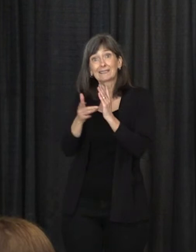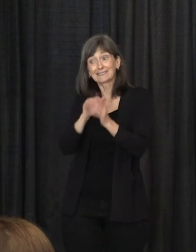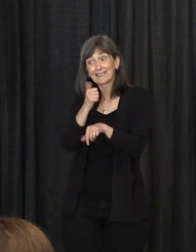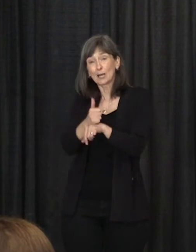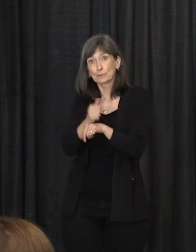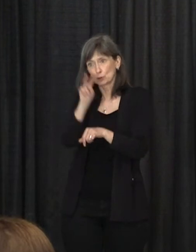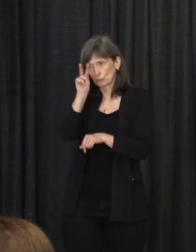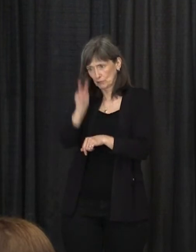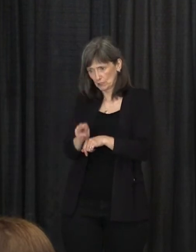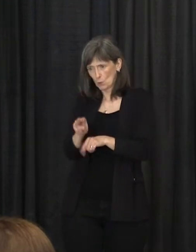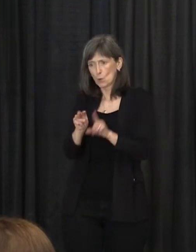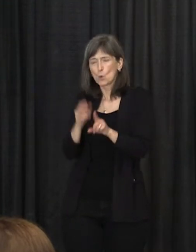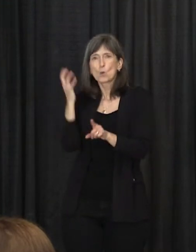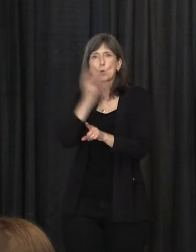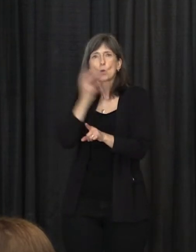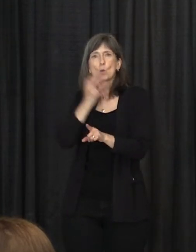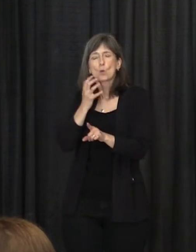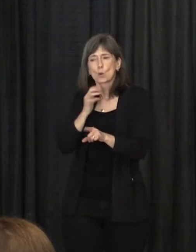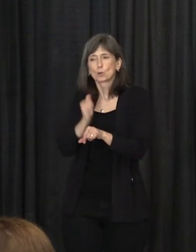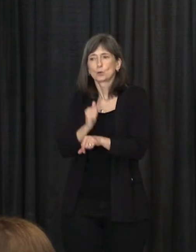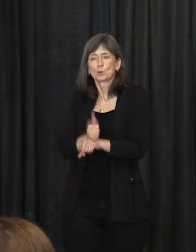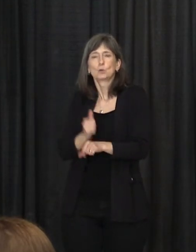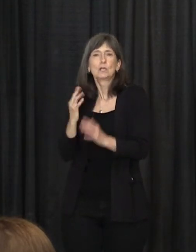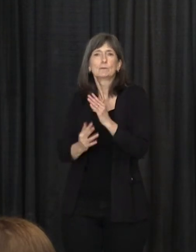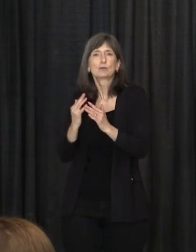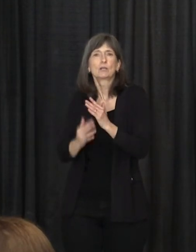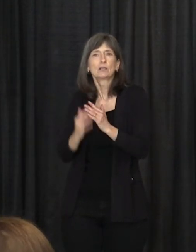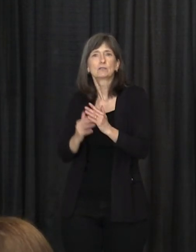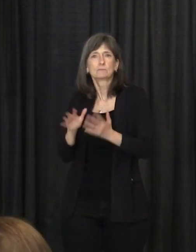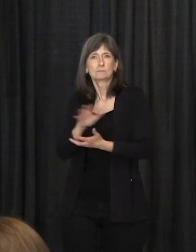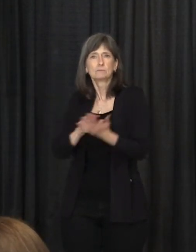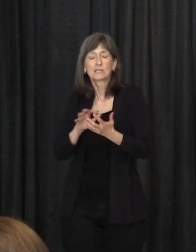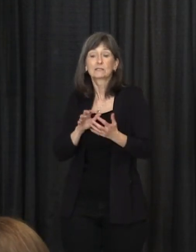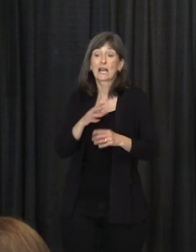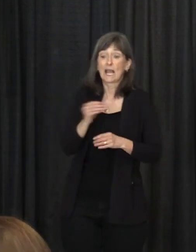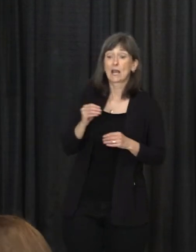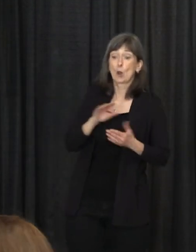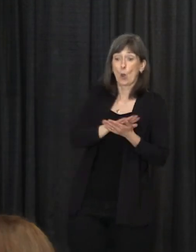immigrant local co-founders on companies, and that's a fantastic mix that we see.